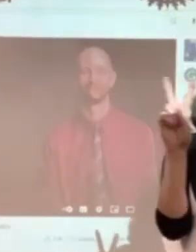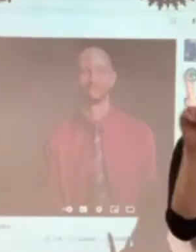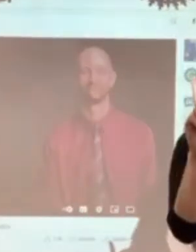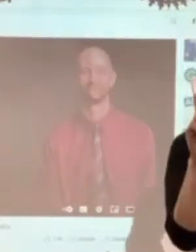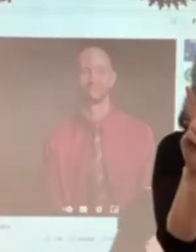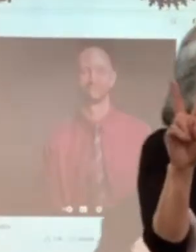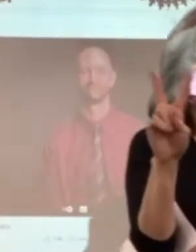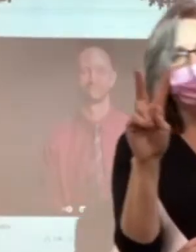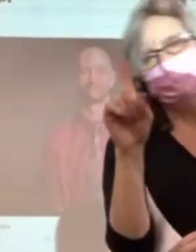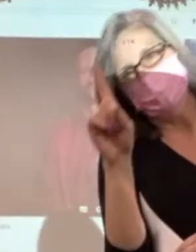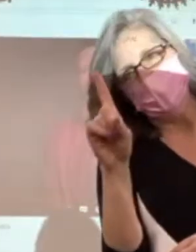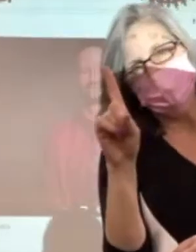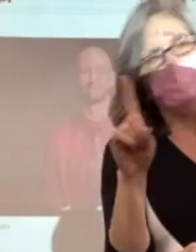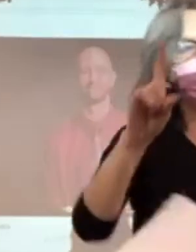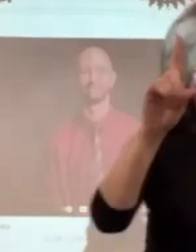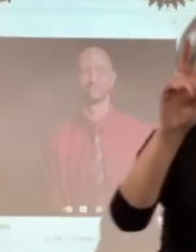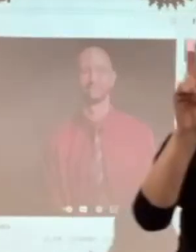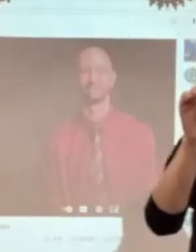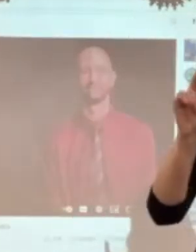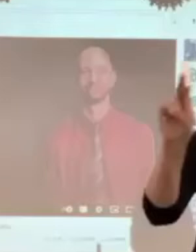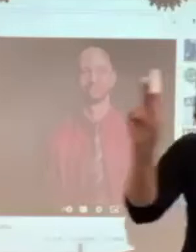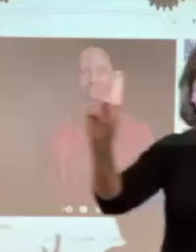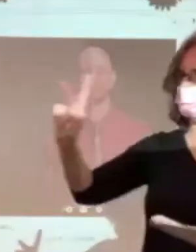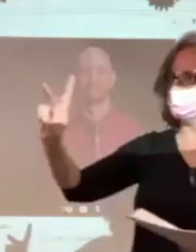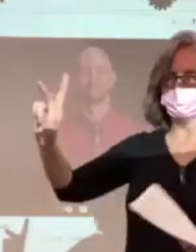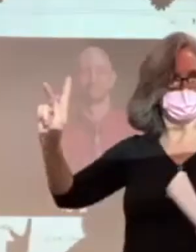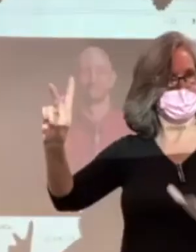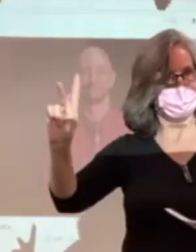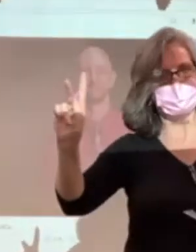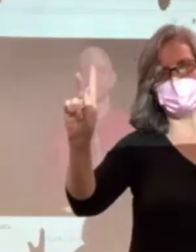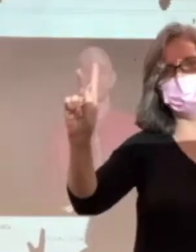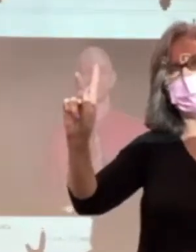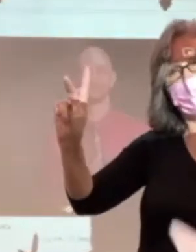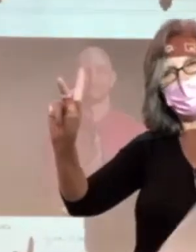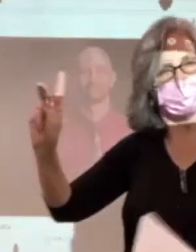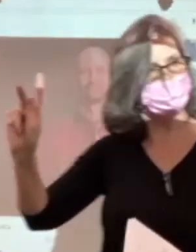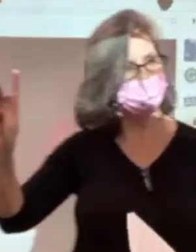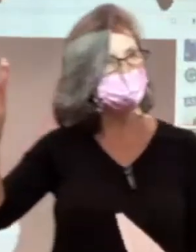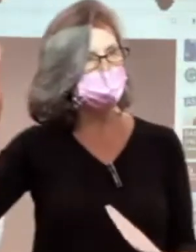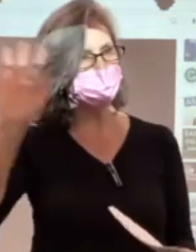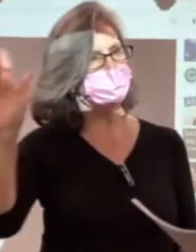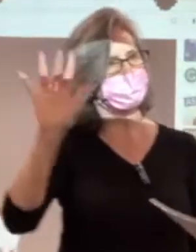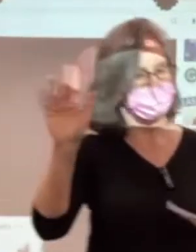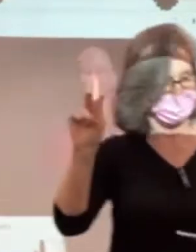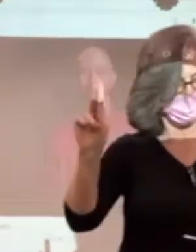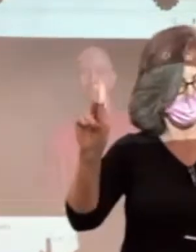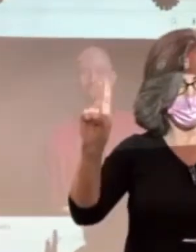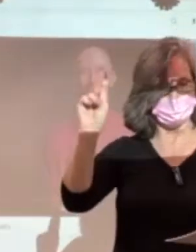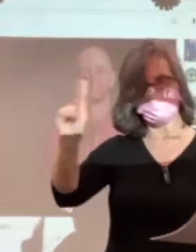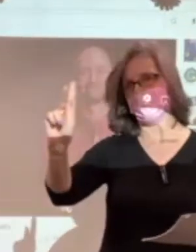this and we'll do this. So this one is kind of the first one, I think, that isn't natural for our natural movements of our hands. So